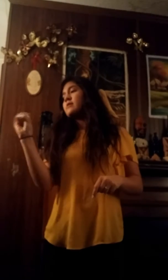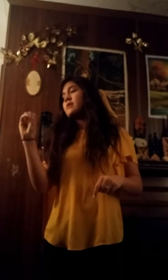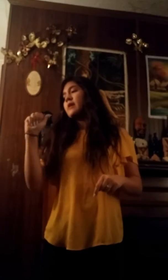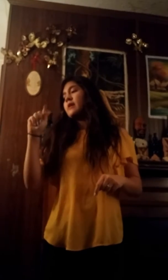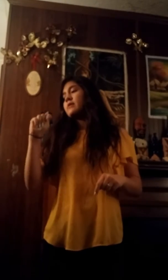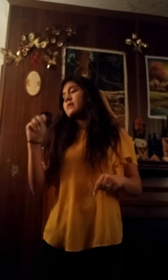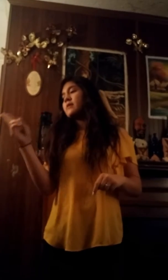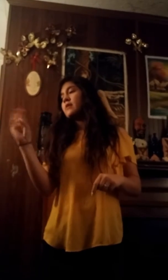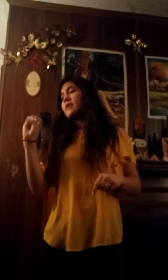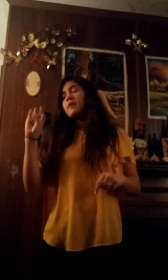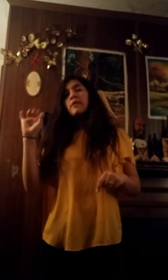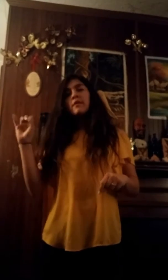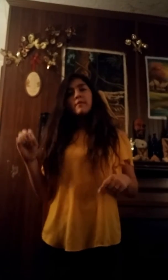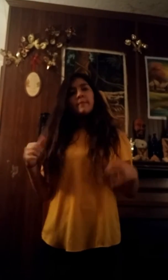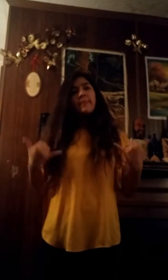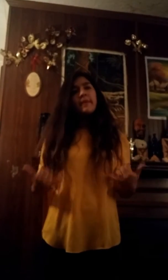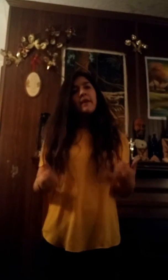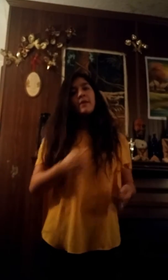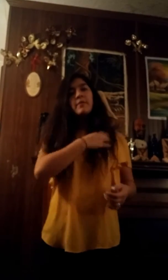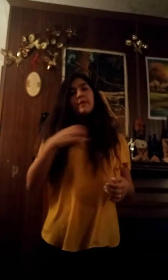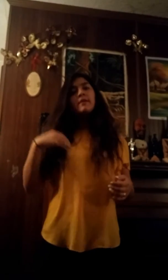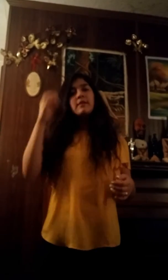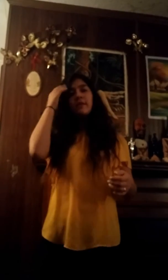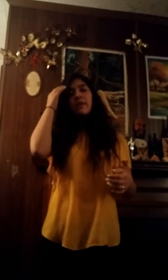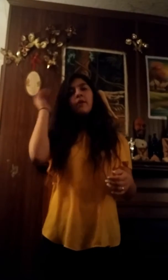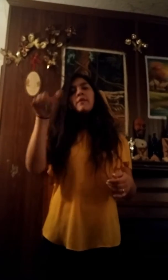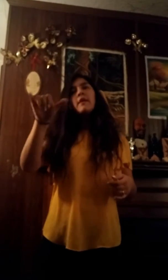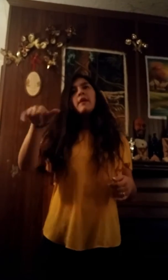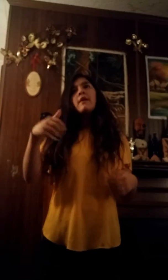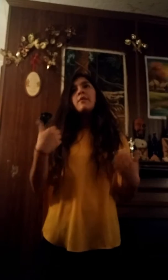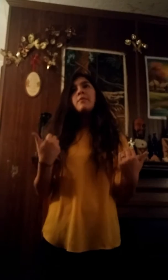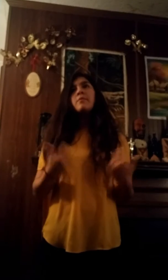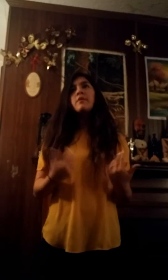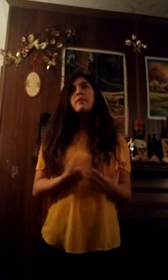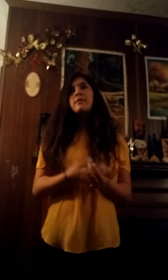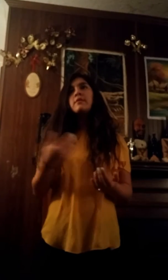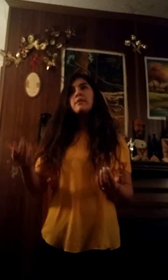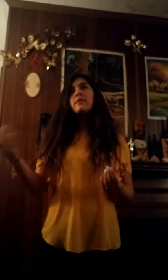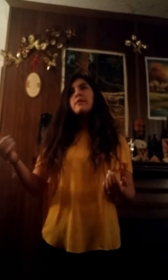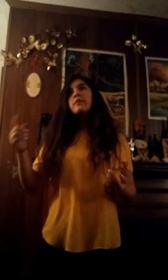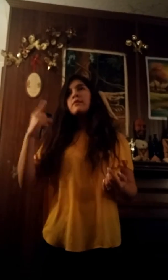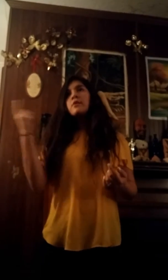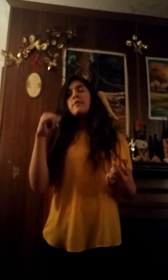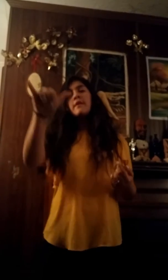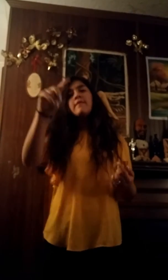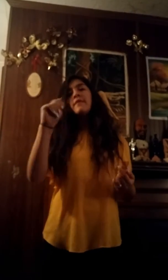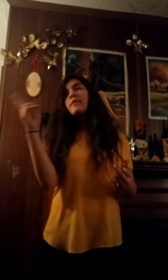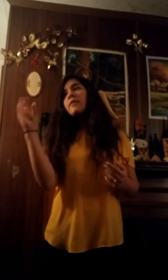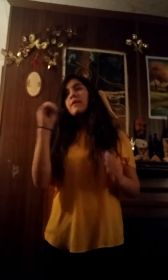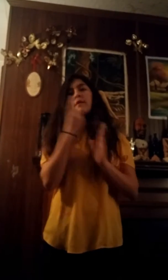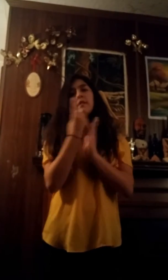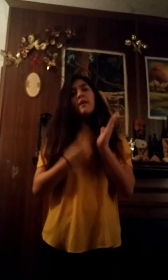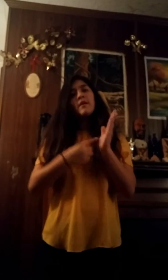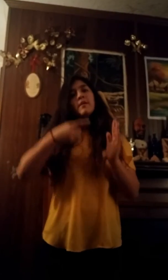soever the law saith, it saith to them who are under the law, that every mouth